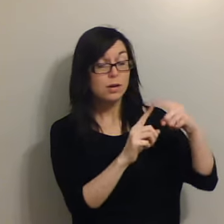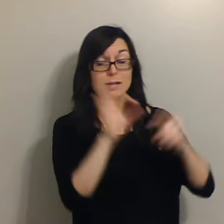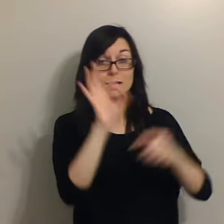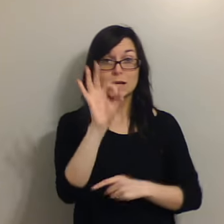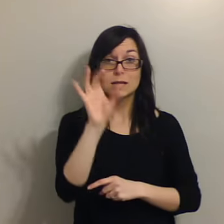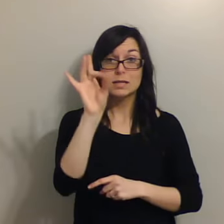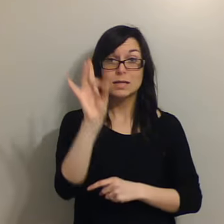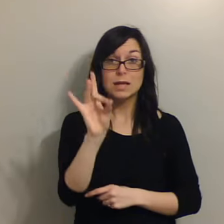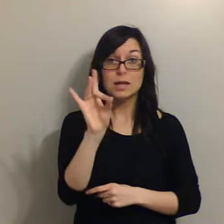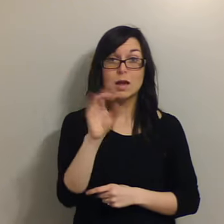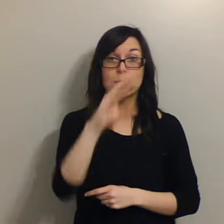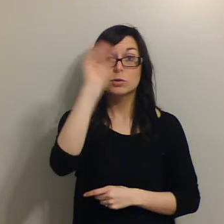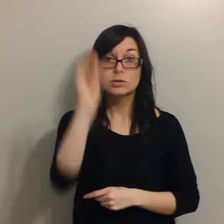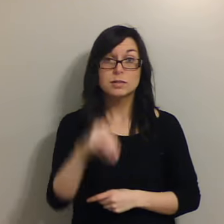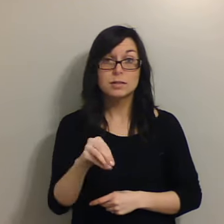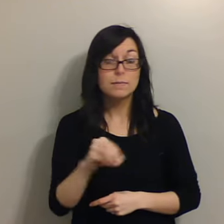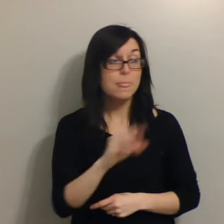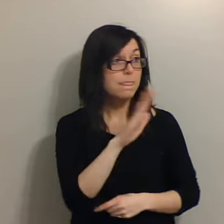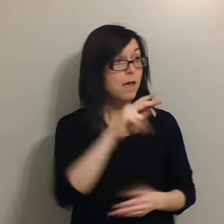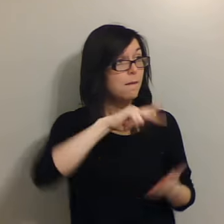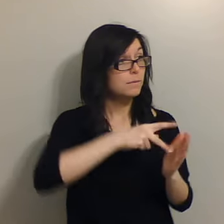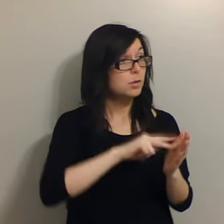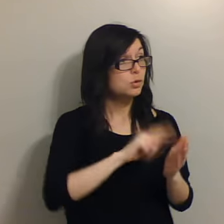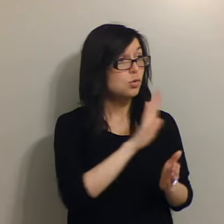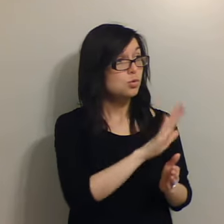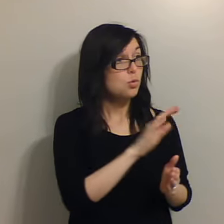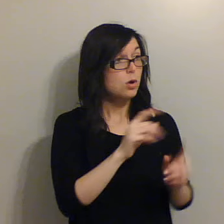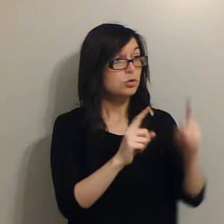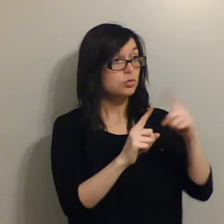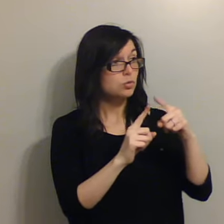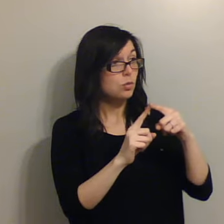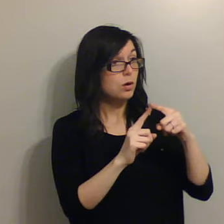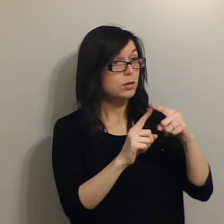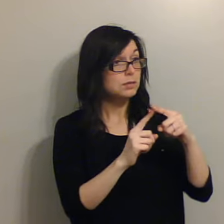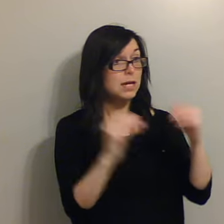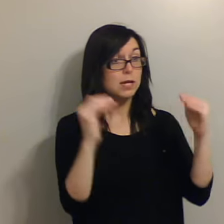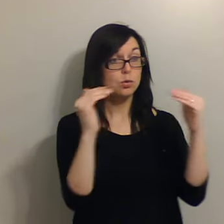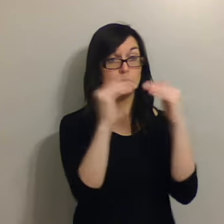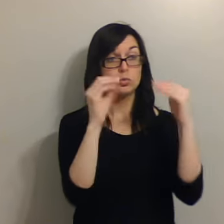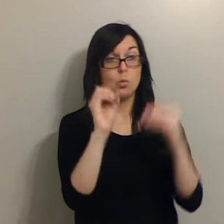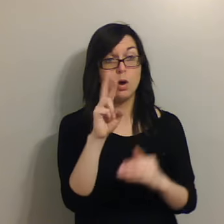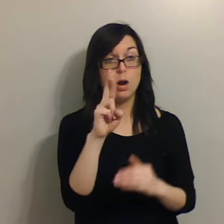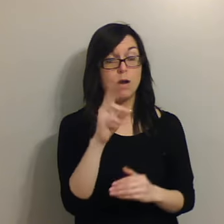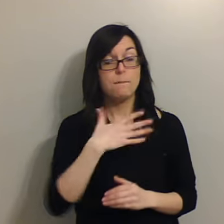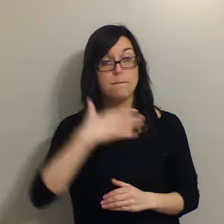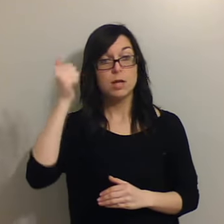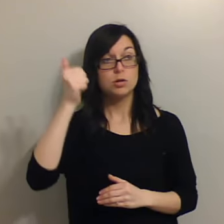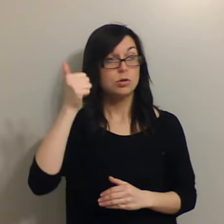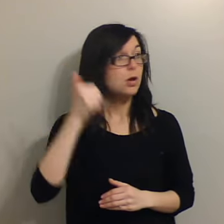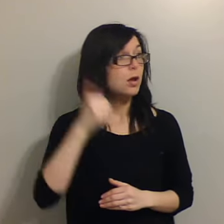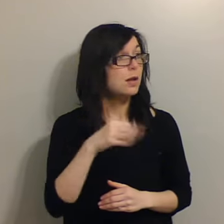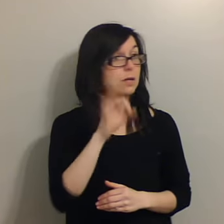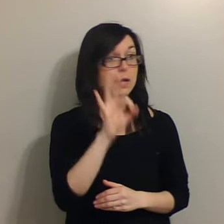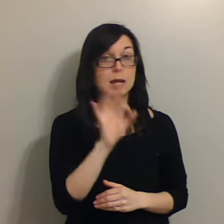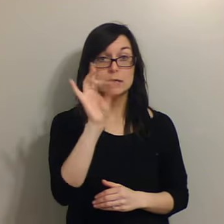was able to, or better, the 98 percent of the students in all of North America. Well, the